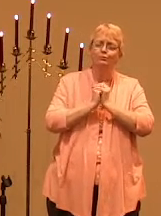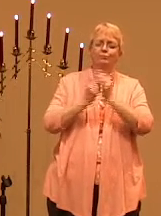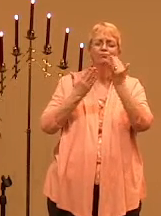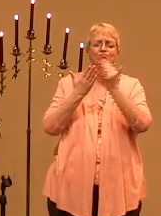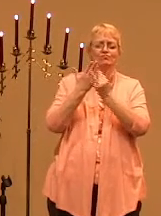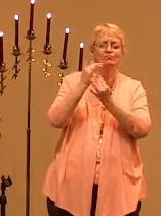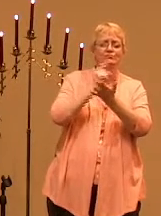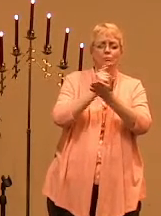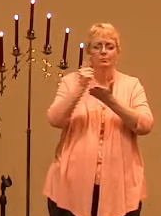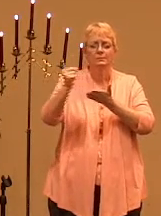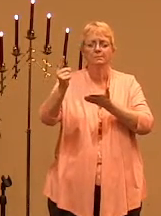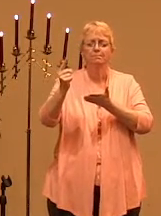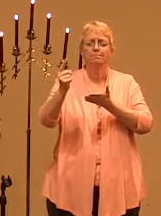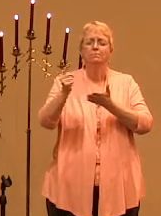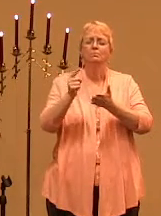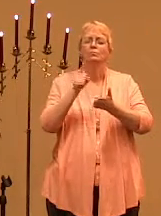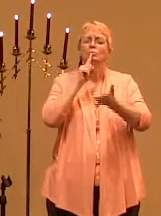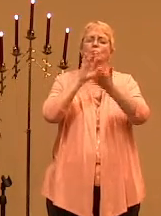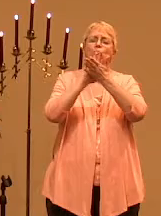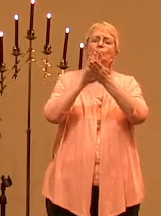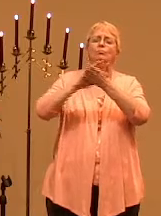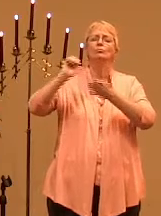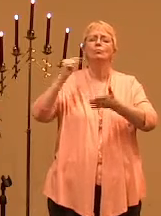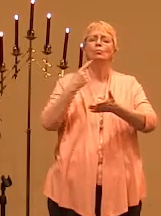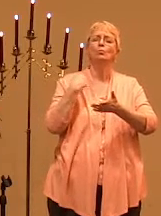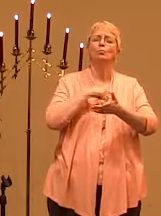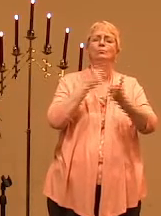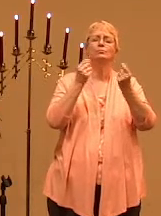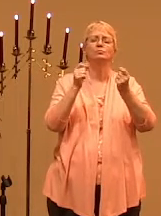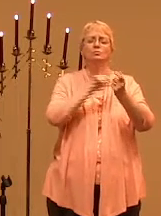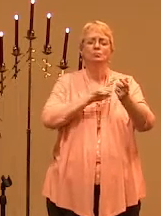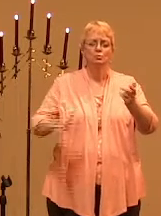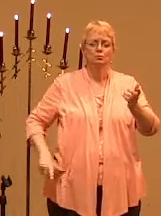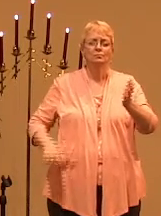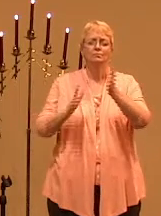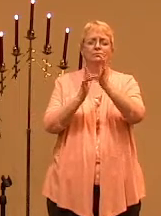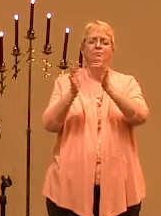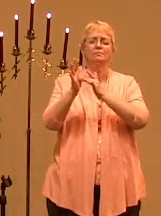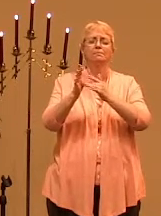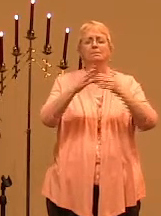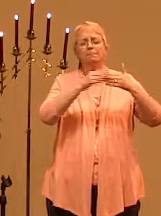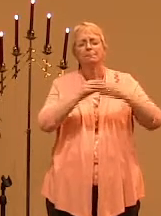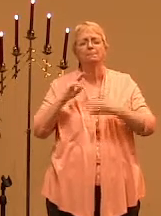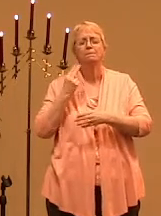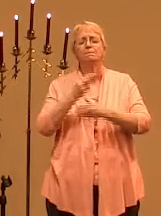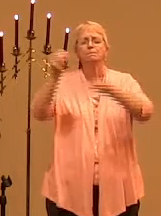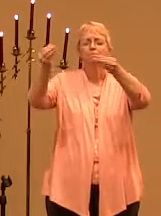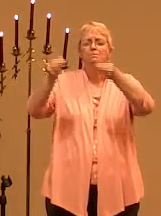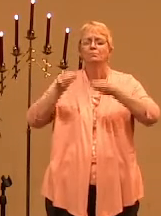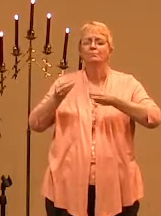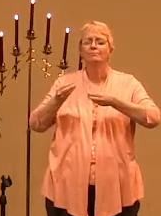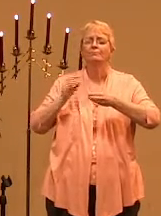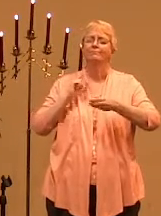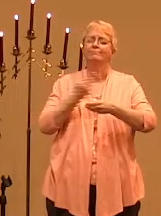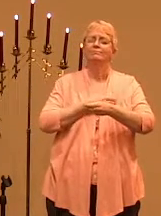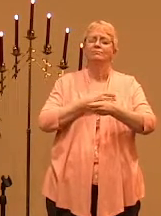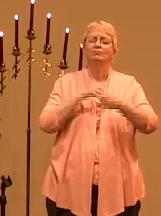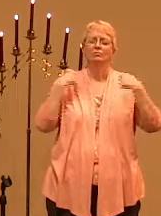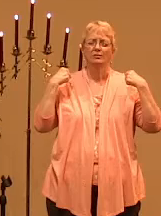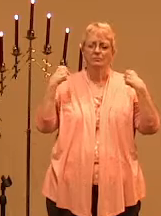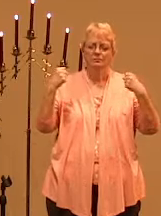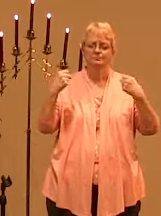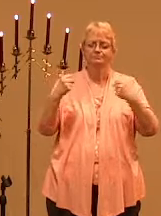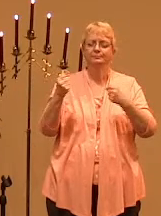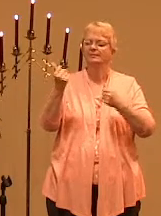throughout this week and praise you in all that we do, Lord Jesus. Guide us, give us your strength in anything that